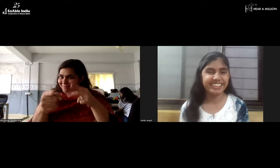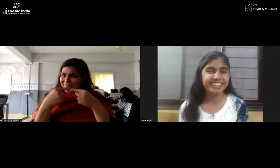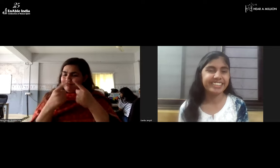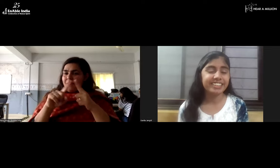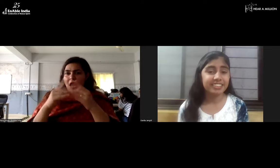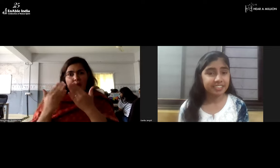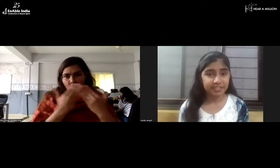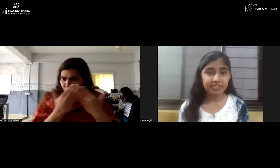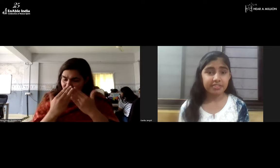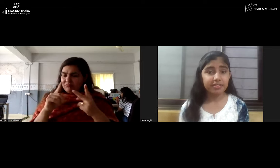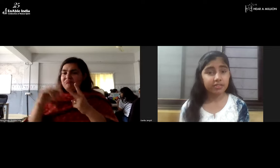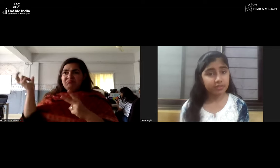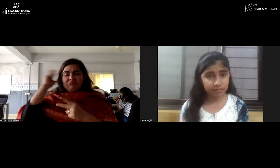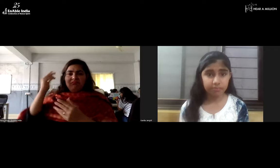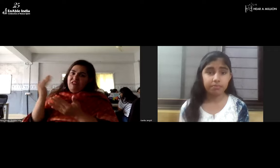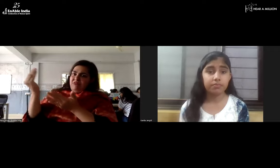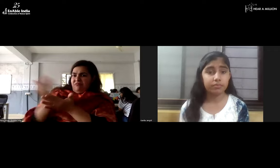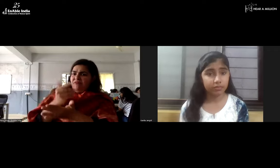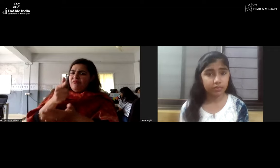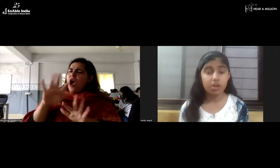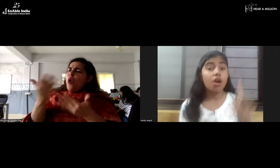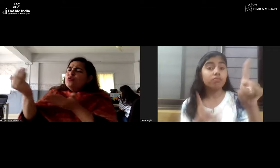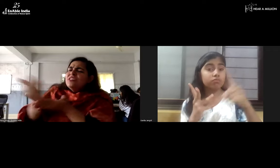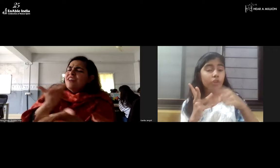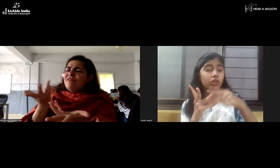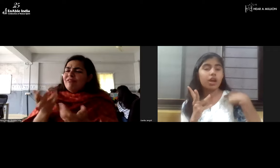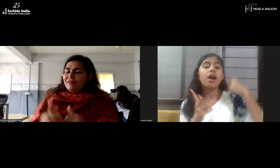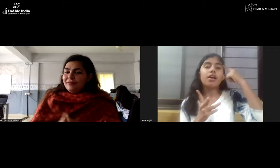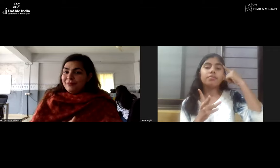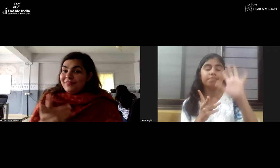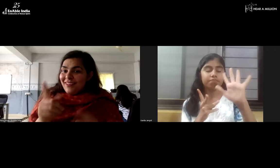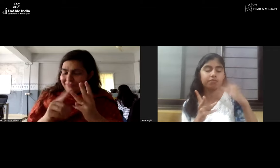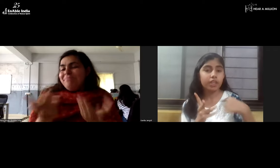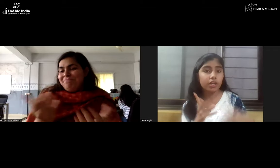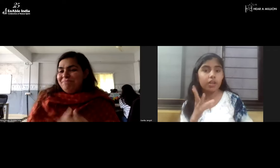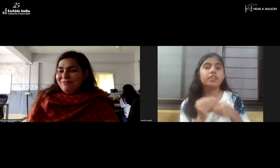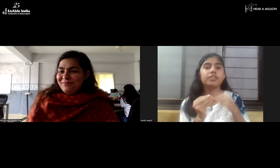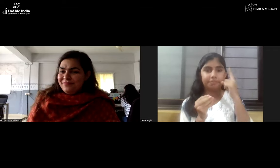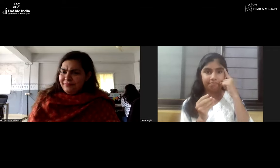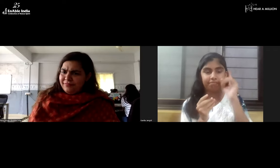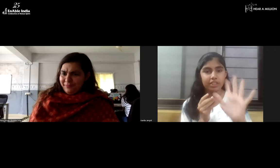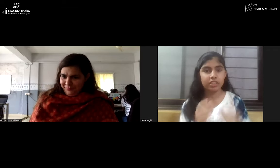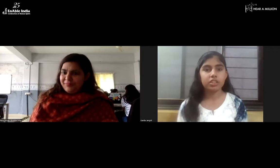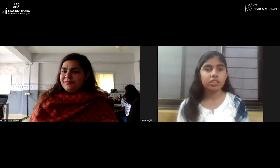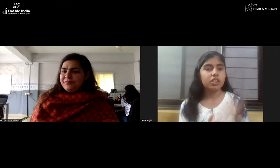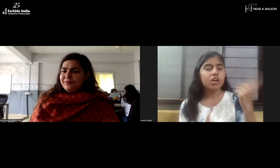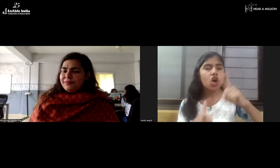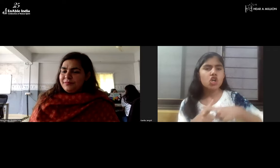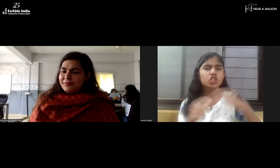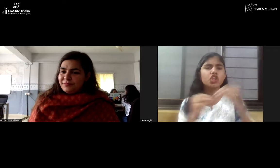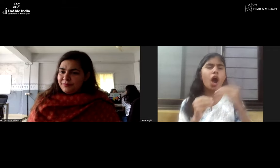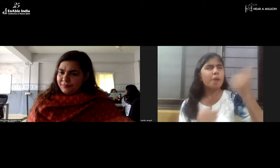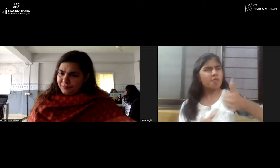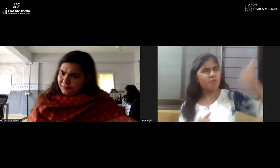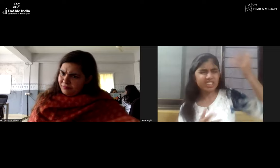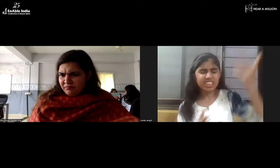Patel. I am from Gujarat, Ahmedabad. That's my sign name. I'm a class 10 student and I'm also